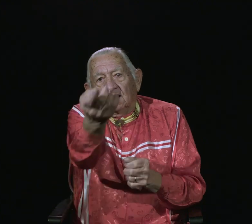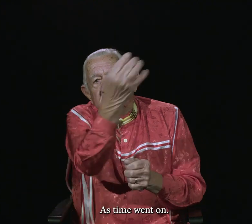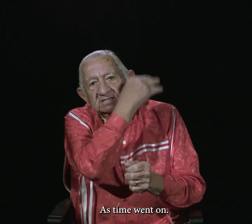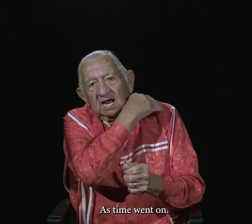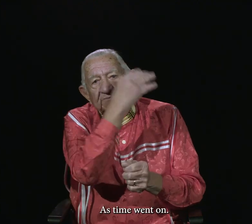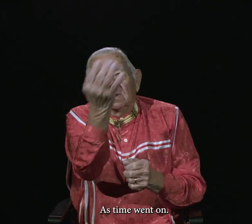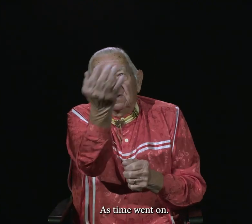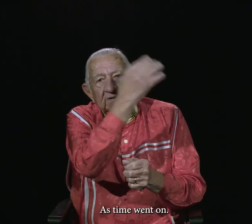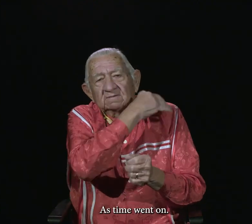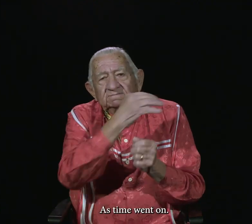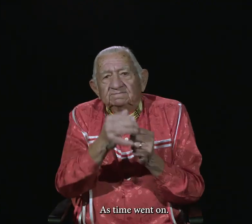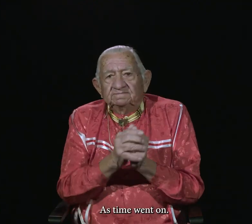As time went on,